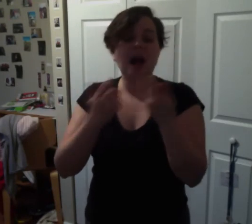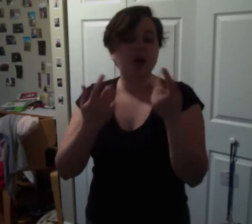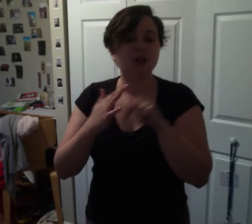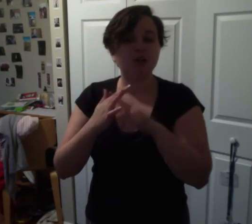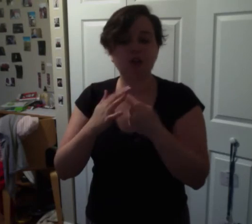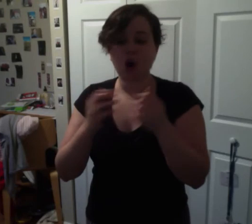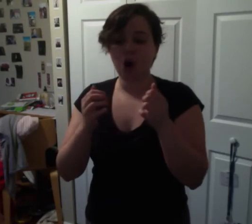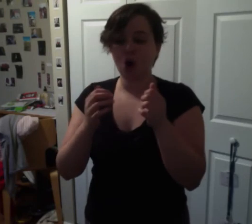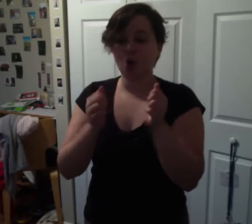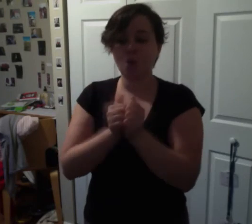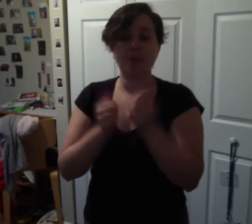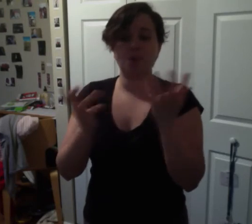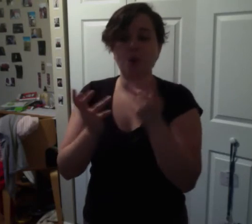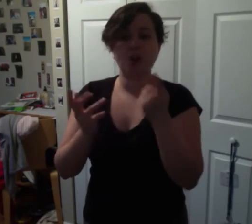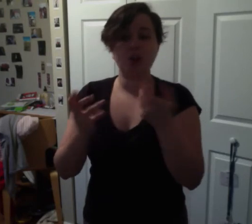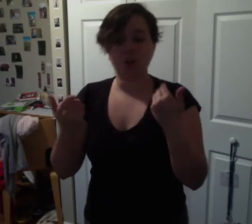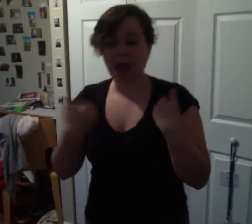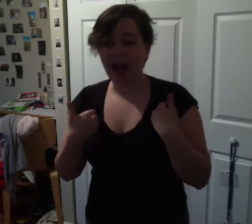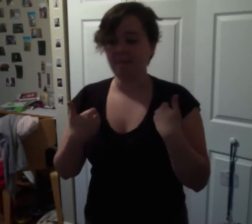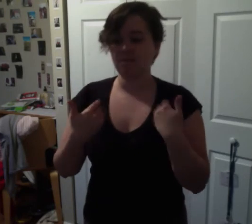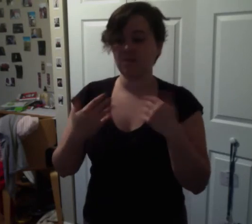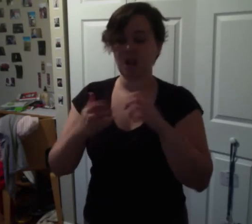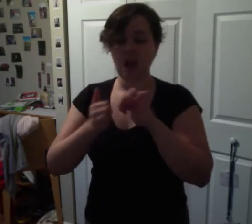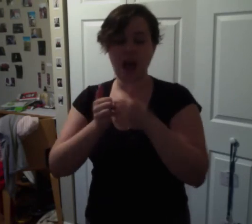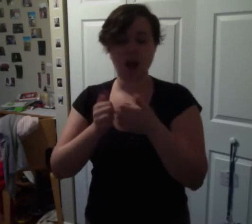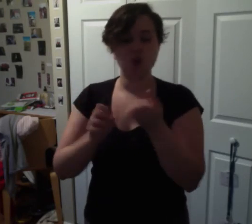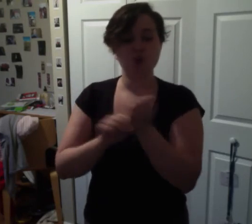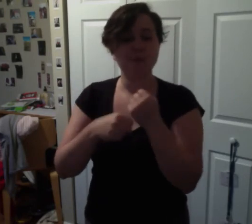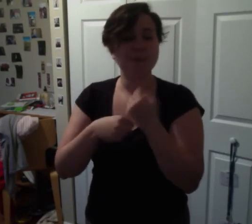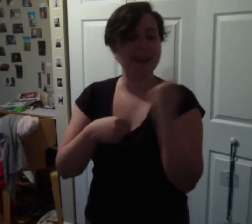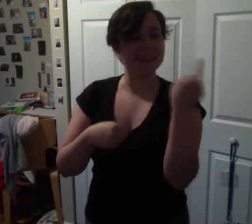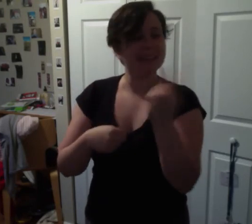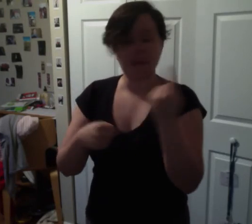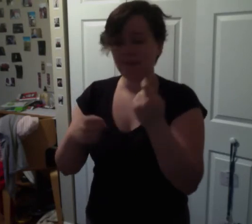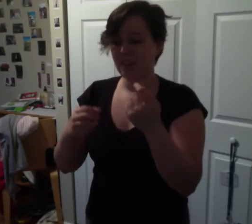make something out of nothing, how to reshape your world at a wheel